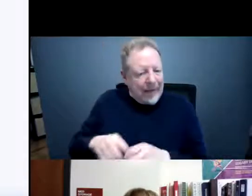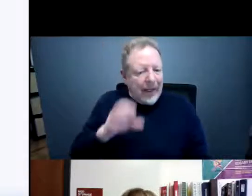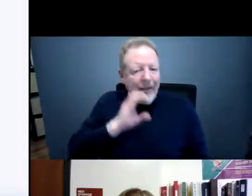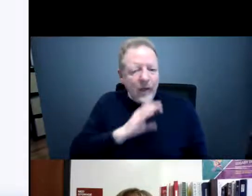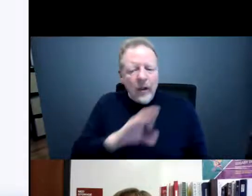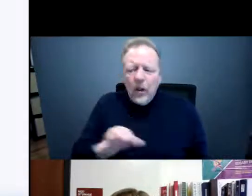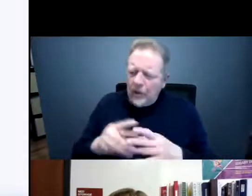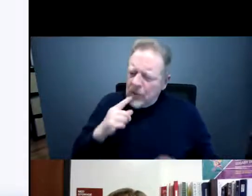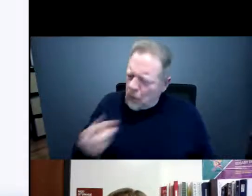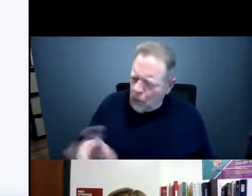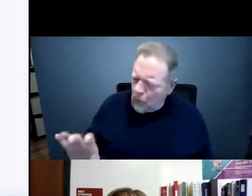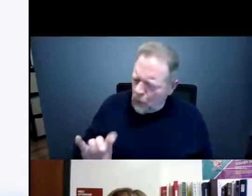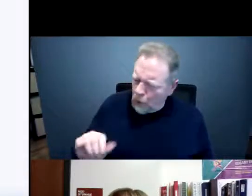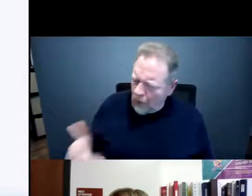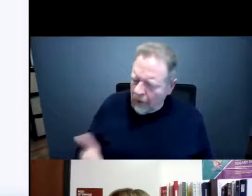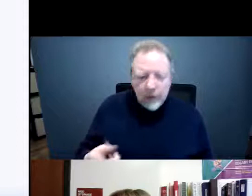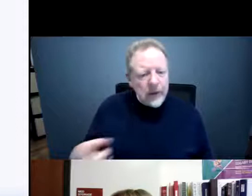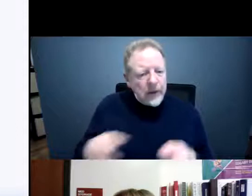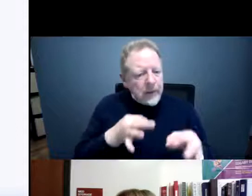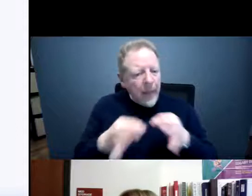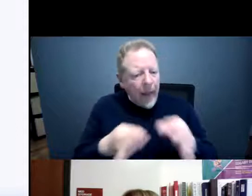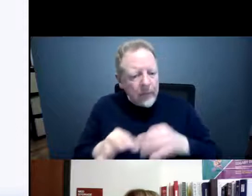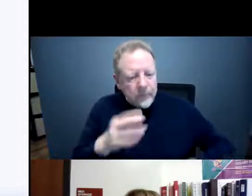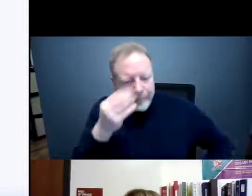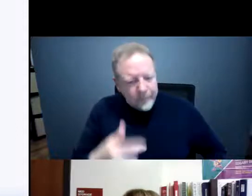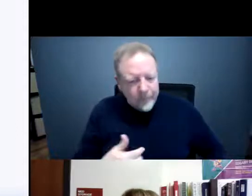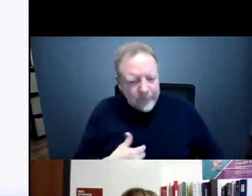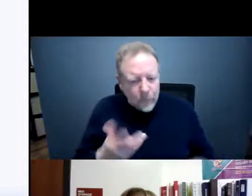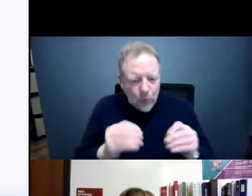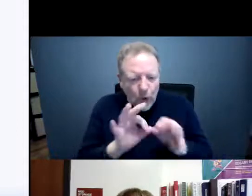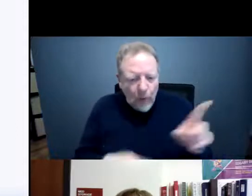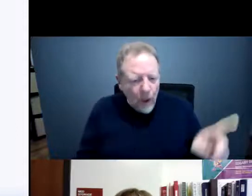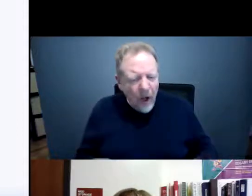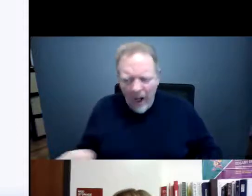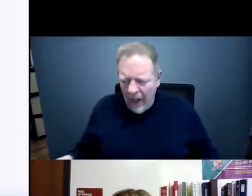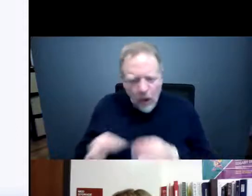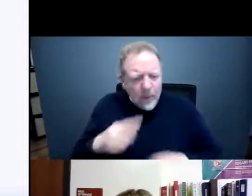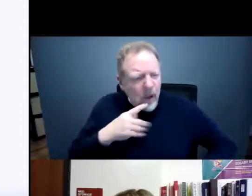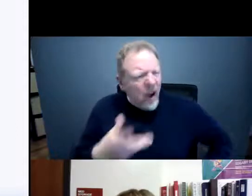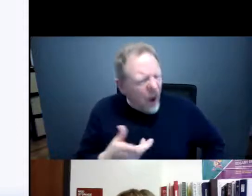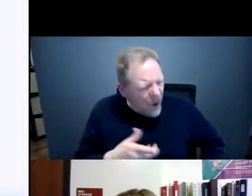are you doing here?" And she explained, and she said, "Oh my gosh, we didn't even know your child was here."